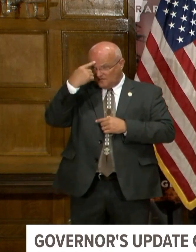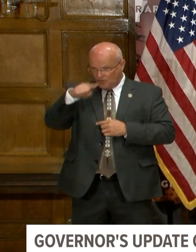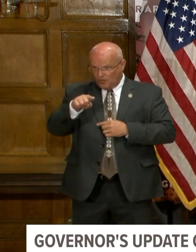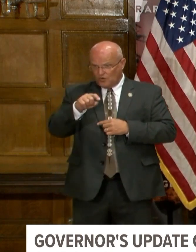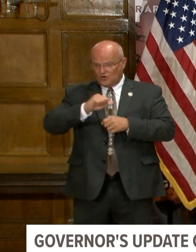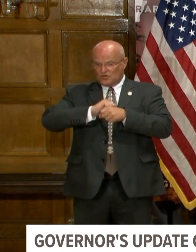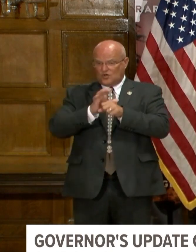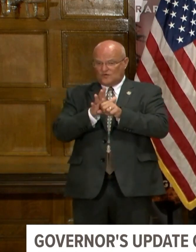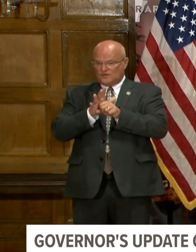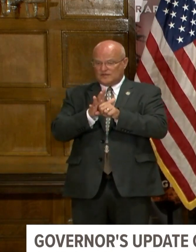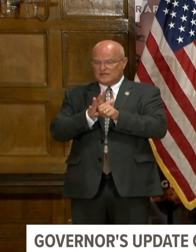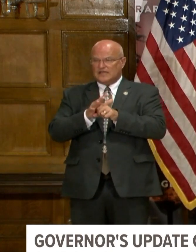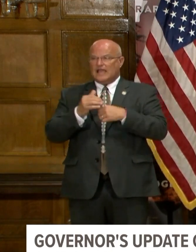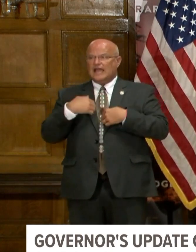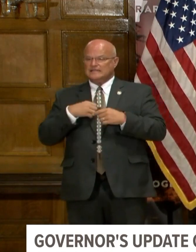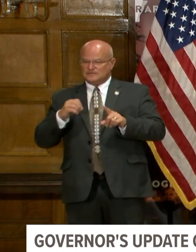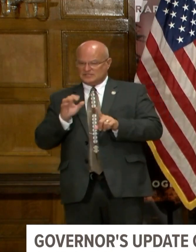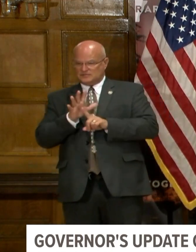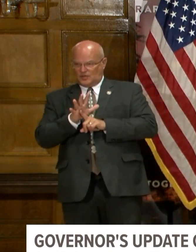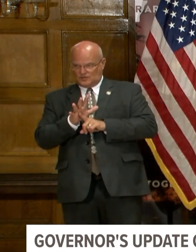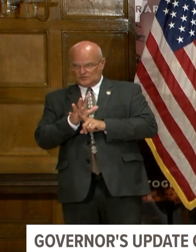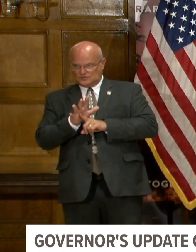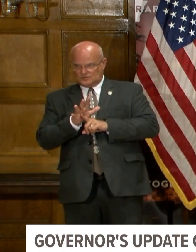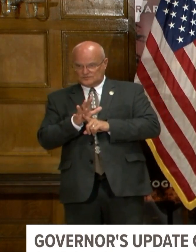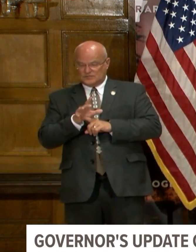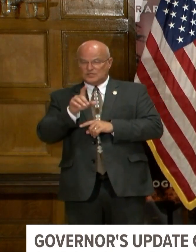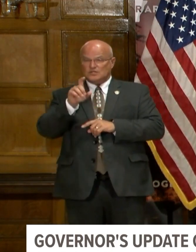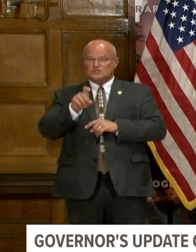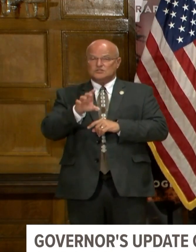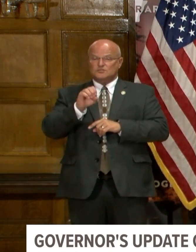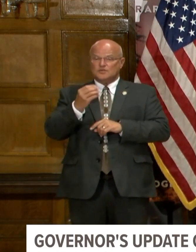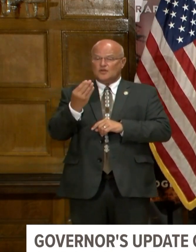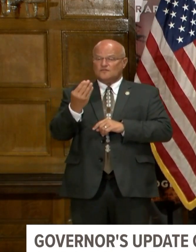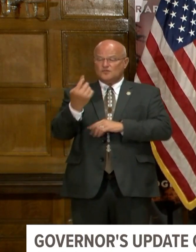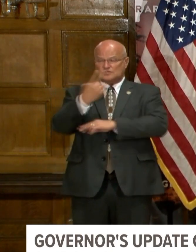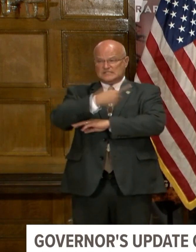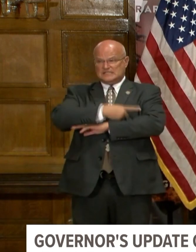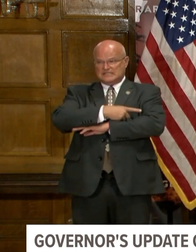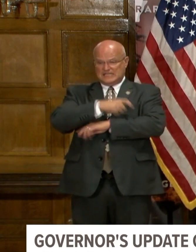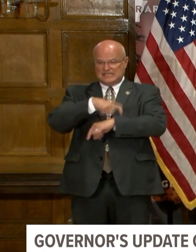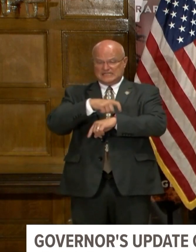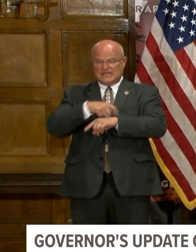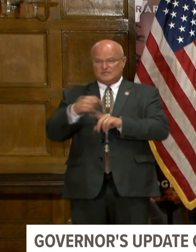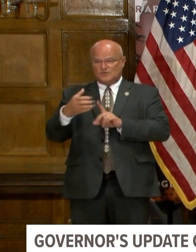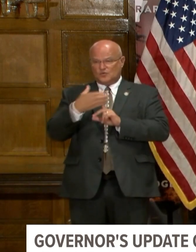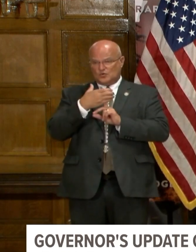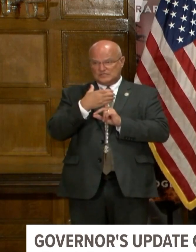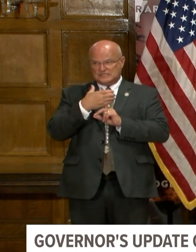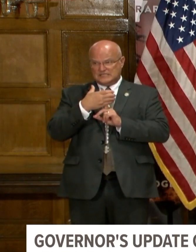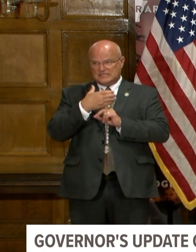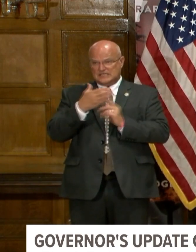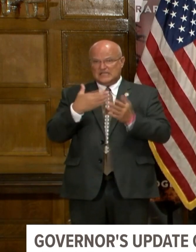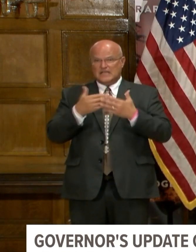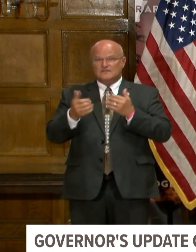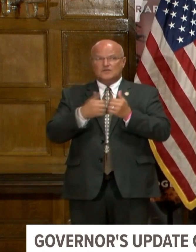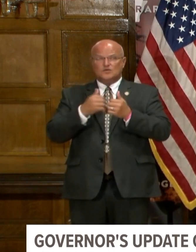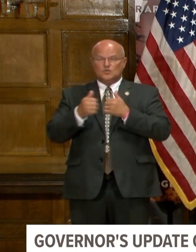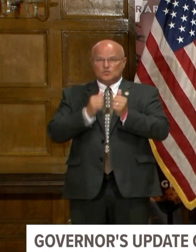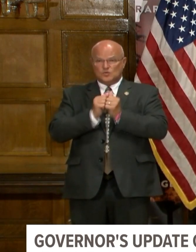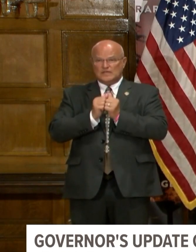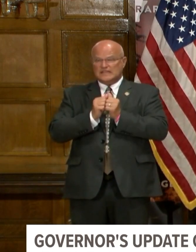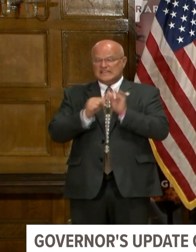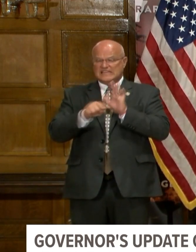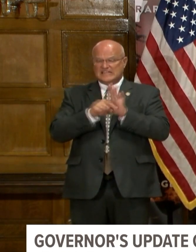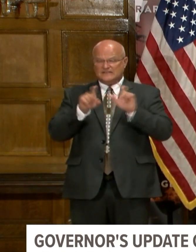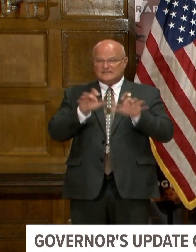COVID, there has been a significant exposure. There should be a 14-day period of quarantine, even with a negative test. So